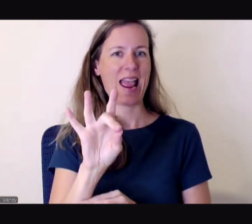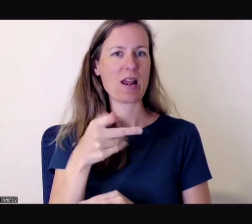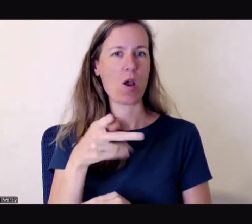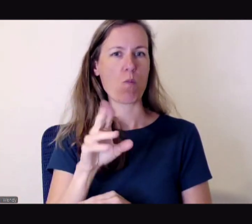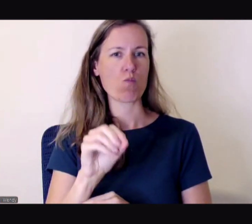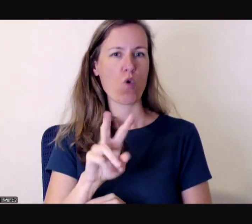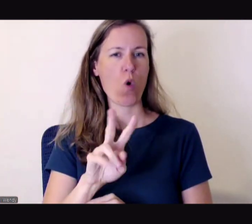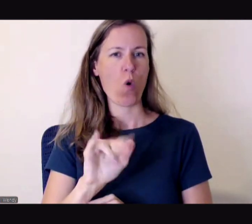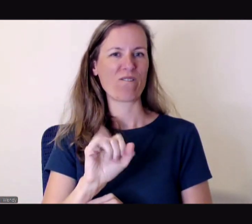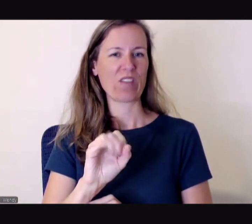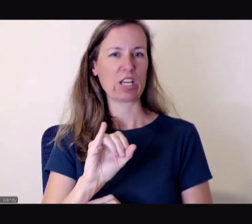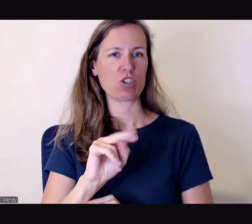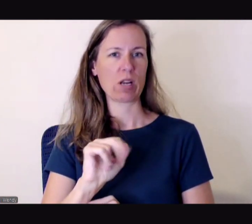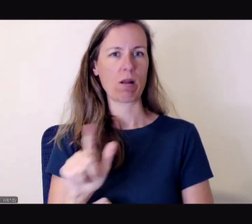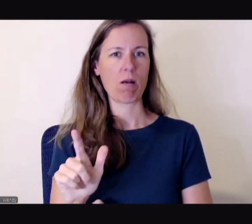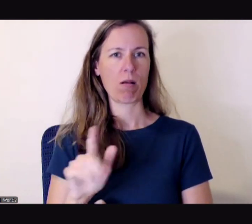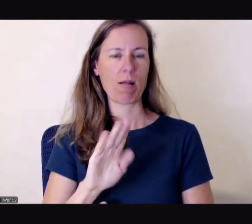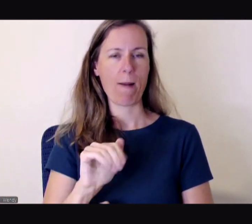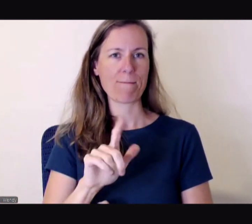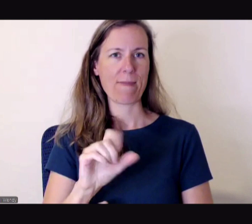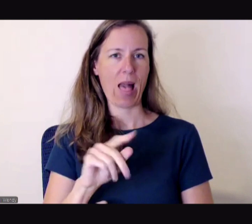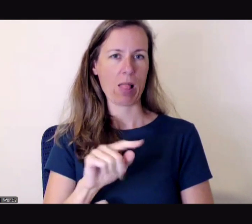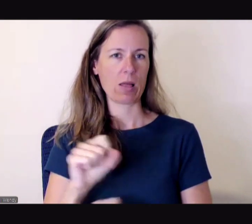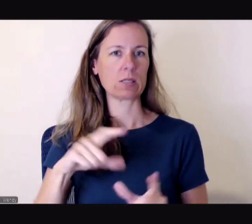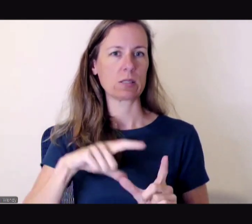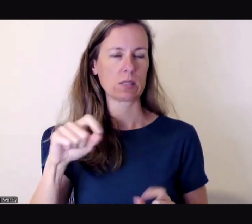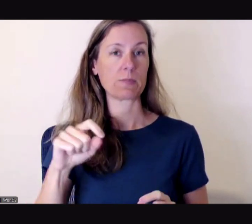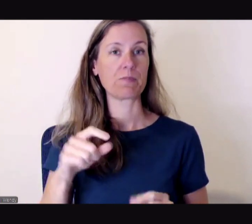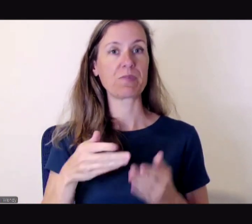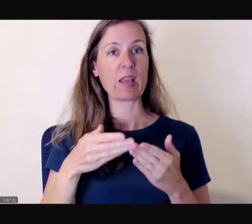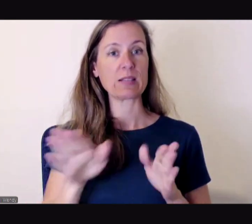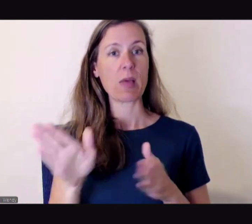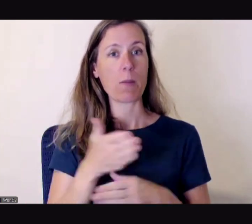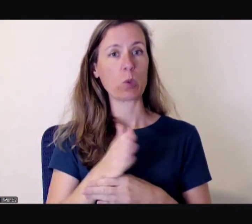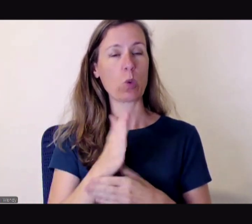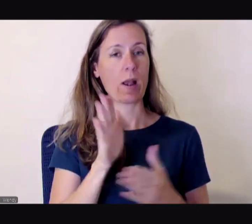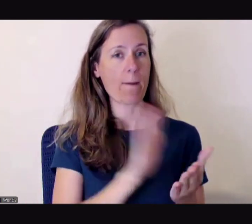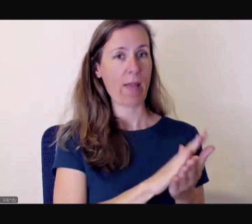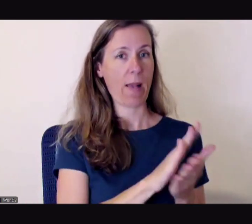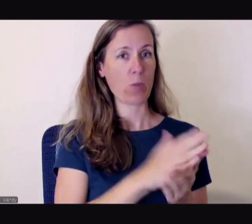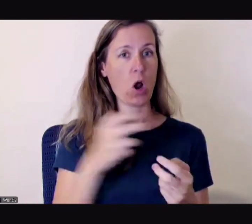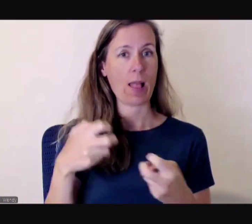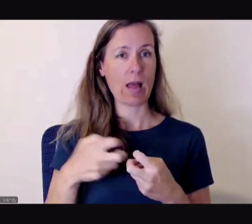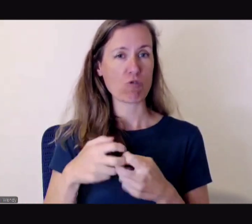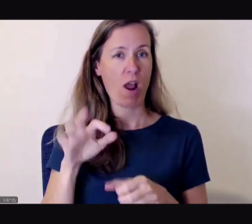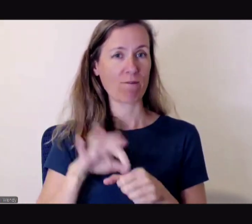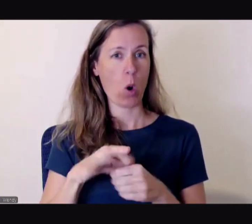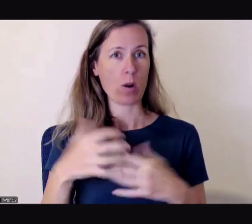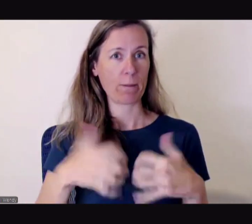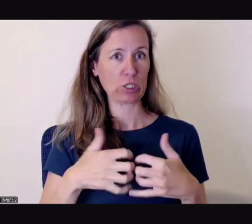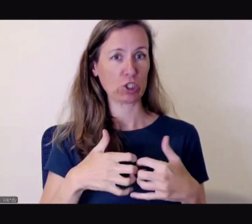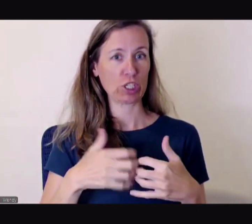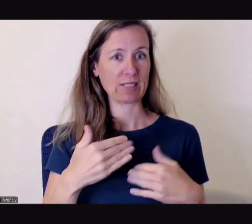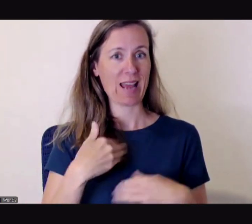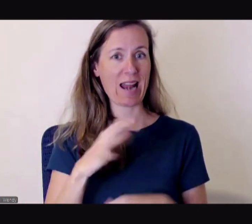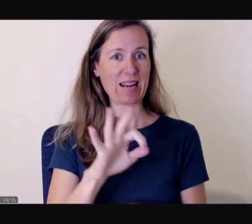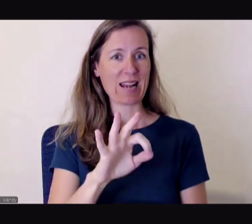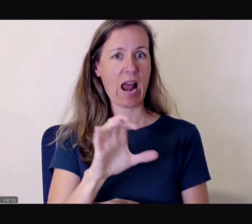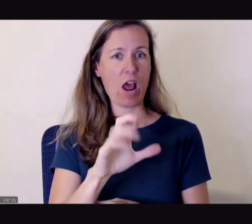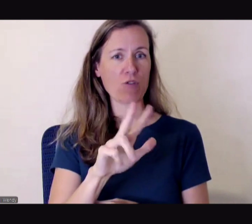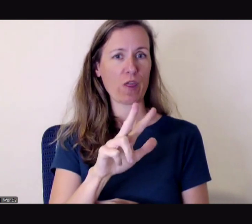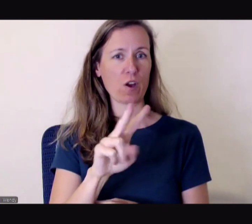the split between paper and electronic voting machine, we had 932 people vote by paper ballot